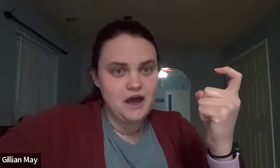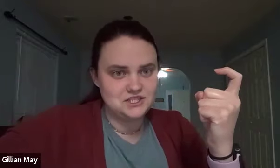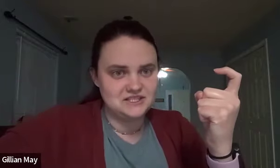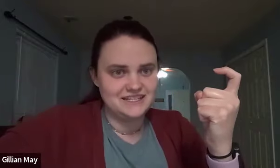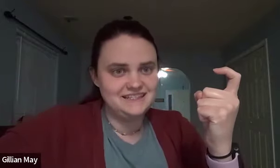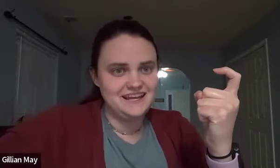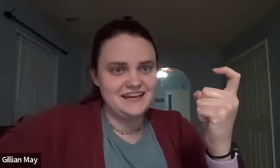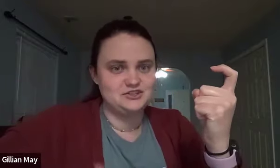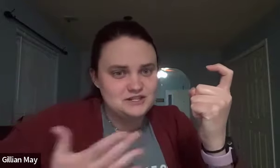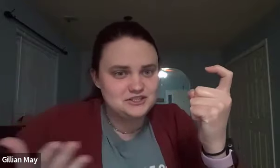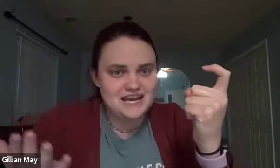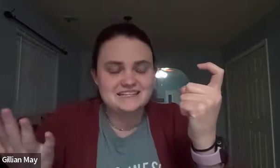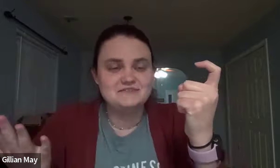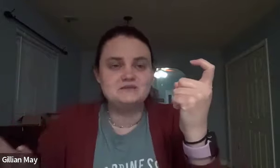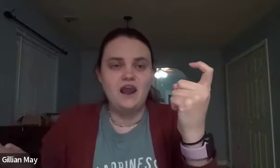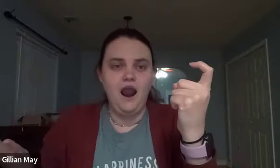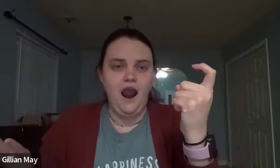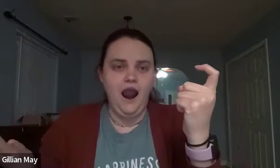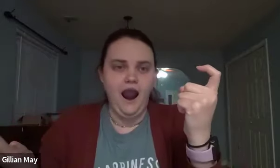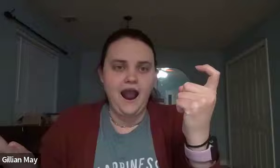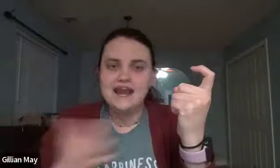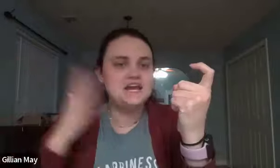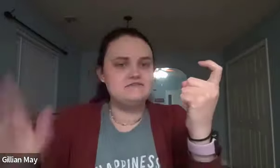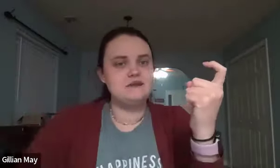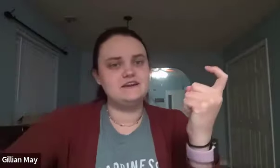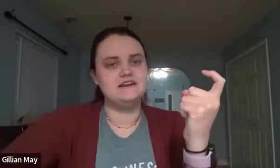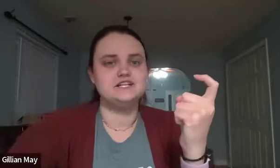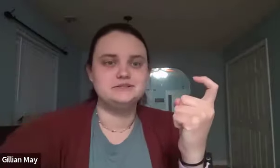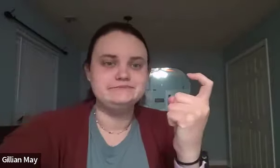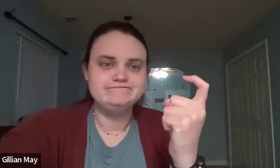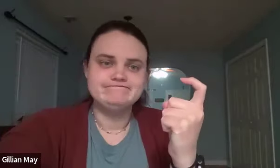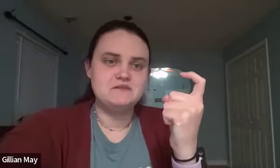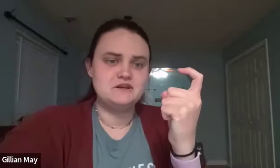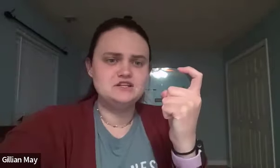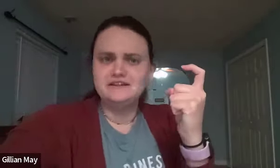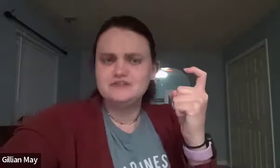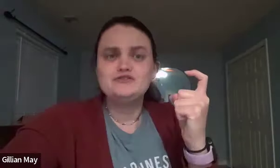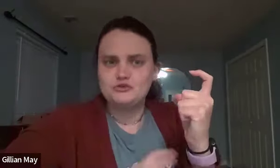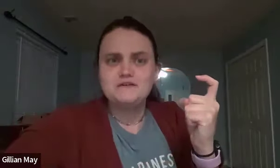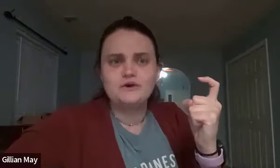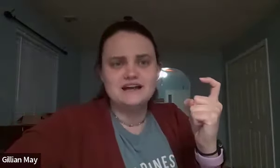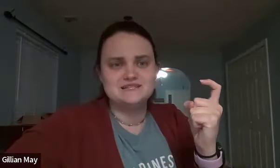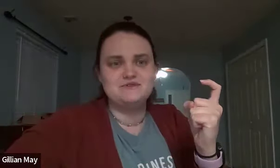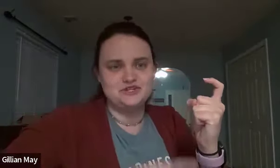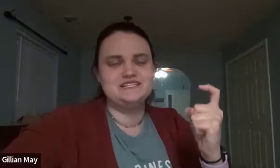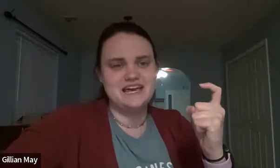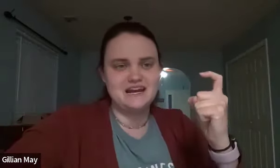spot, Jillian, like treasure chest and everything was like, and I never made that connection. Never. It took, I think, 3 or 4 classes before she said it. And I